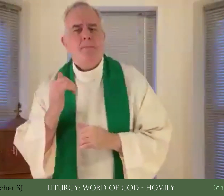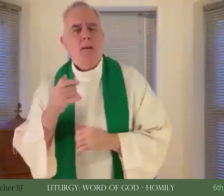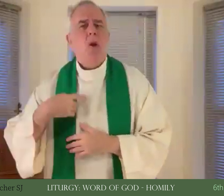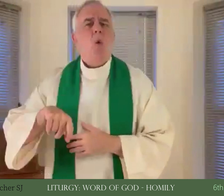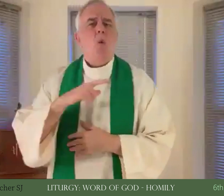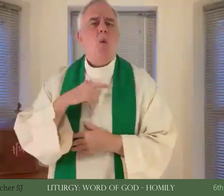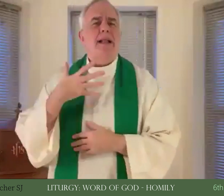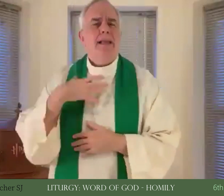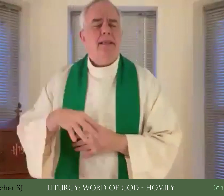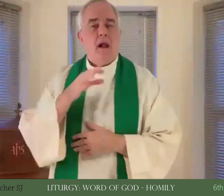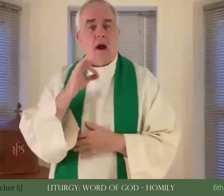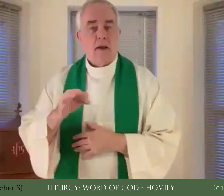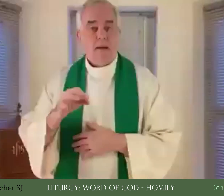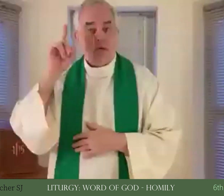Maybe we need to ask God,